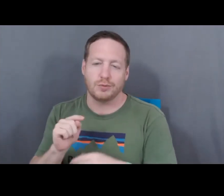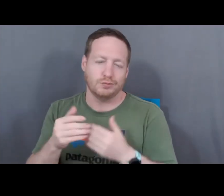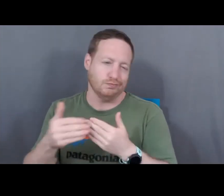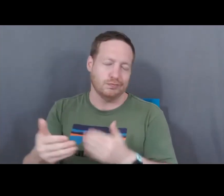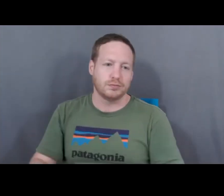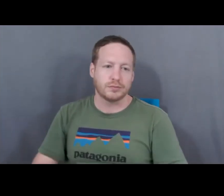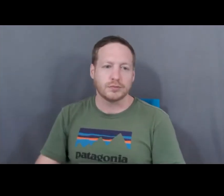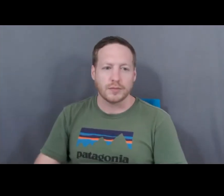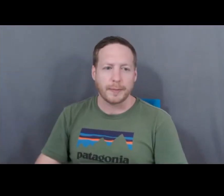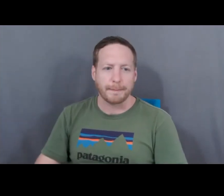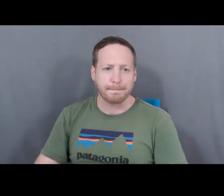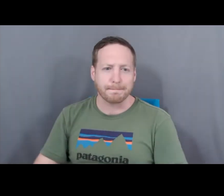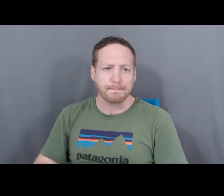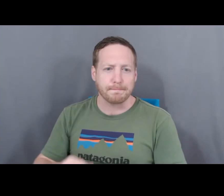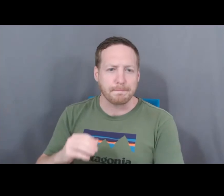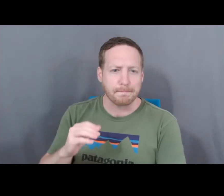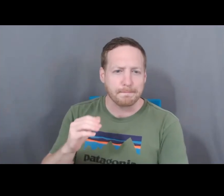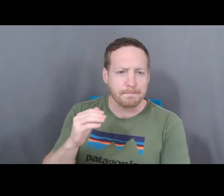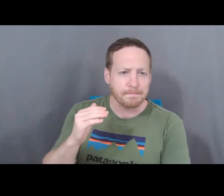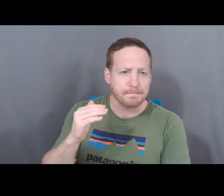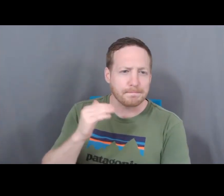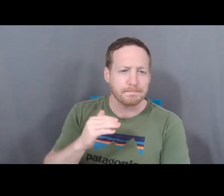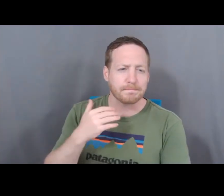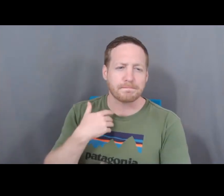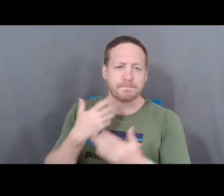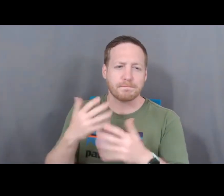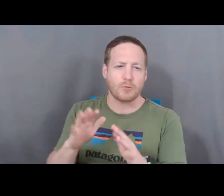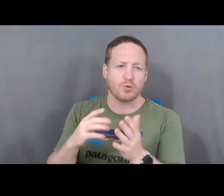about this and figure out what our plans and our next steps will be.